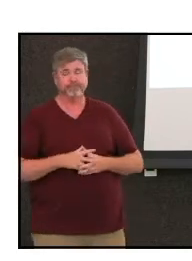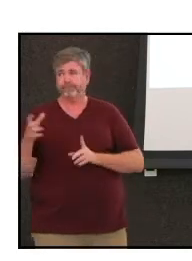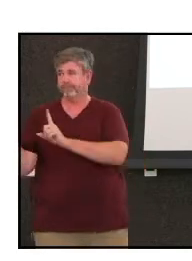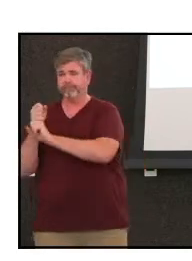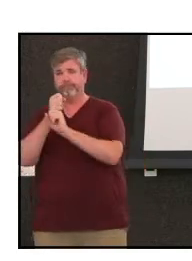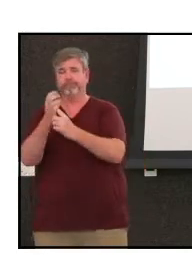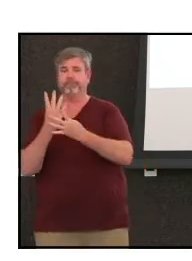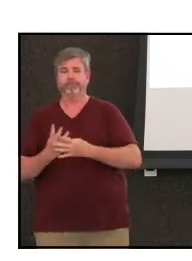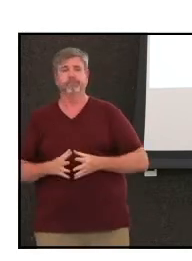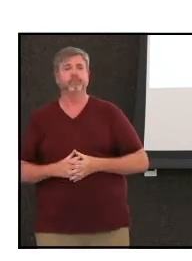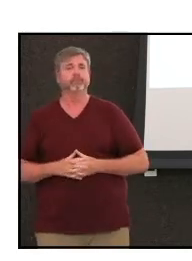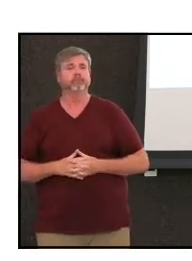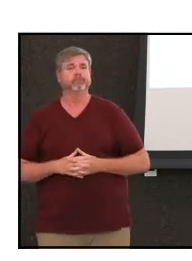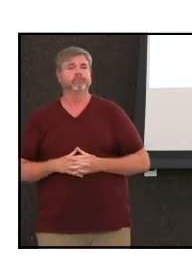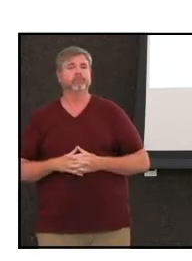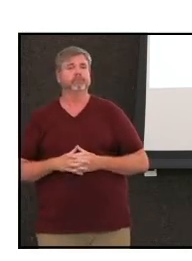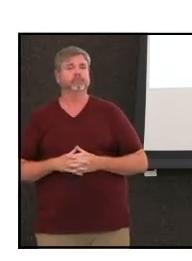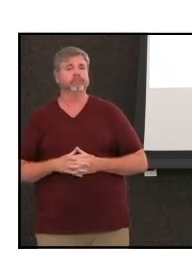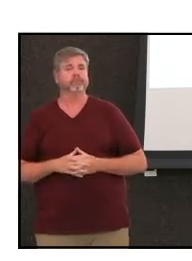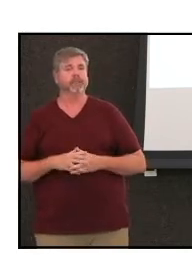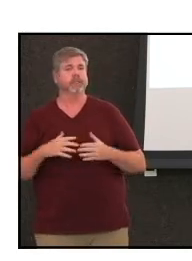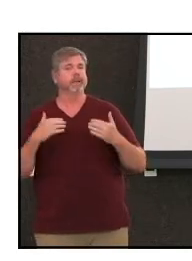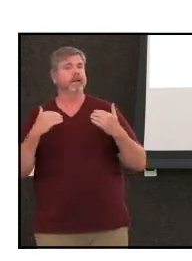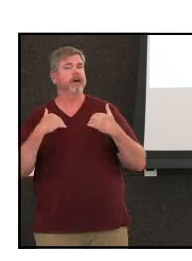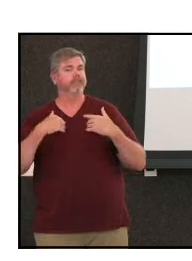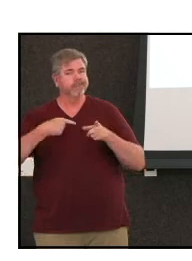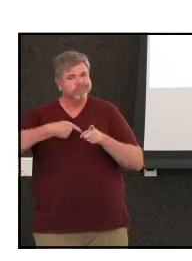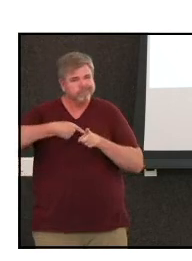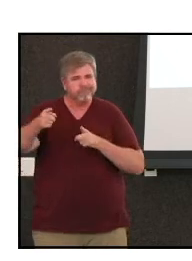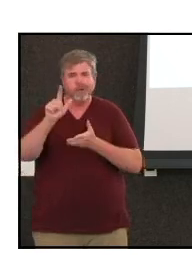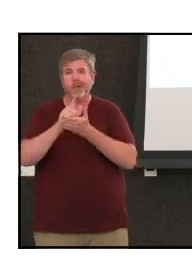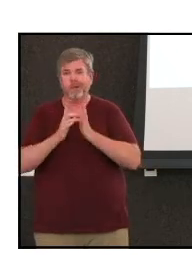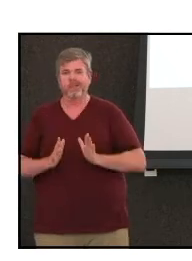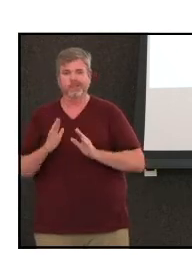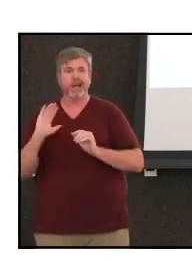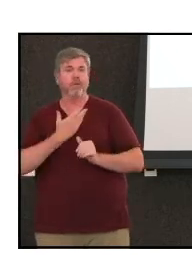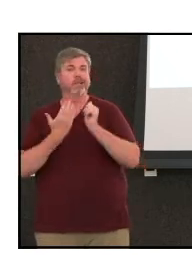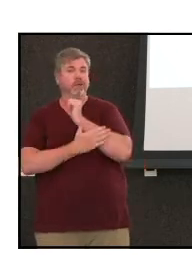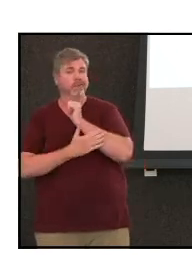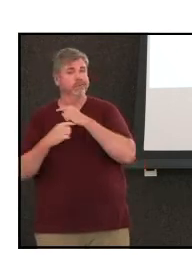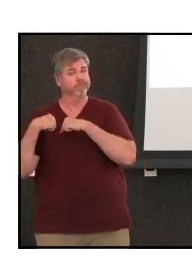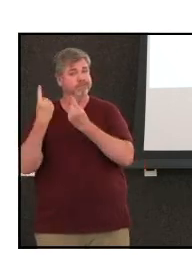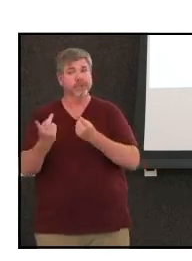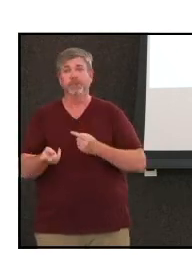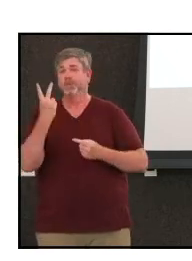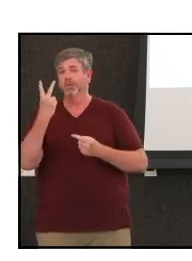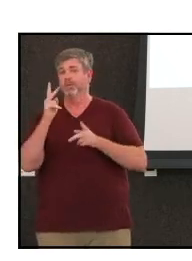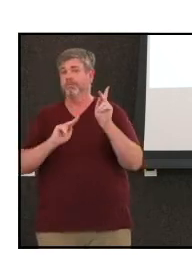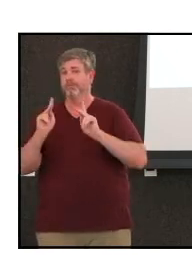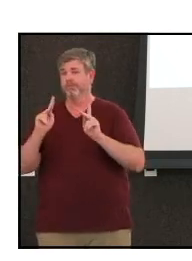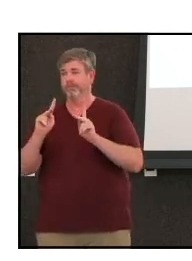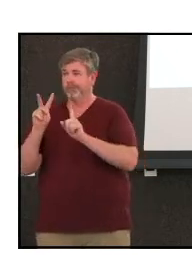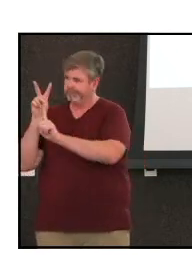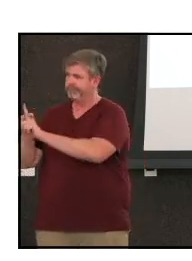We do have homicide prosecutions in our county. We've charged 2 people so far with murder for providing fentanyl, knowing that it's